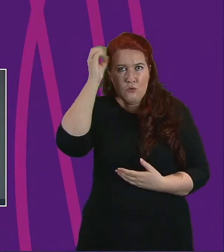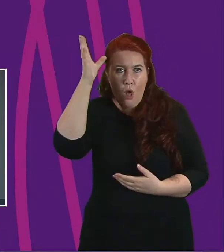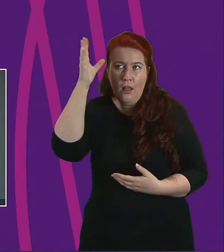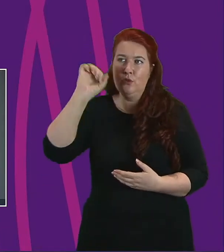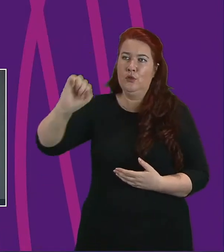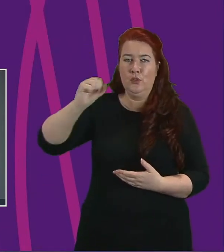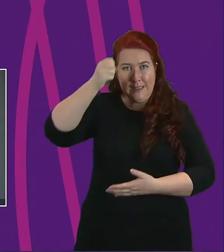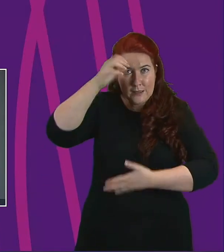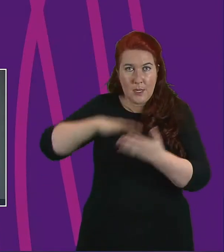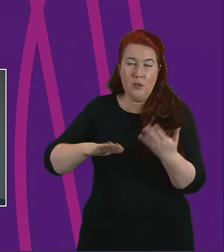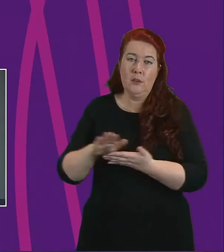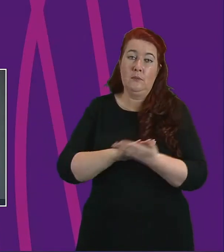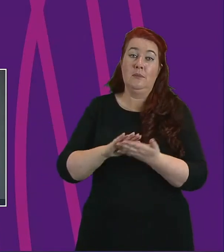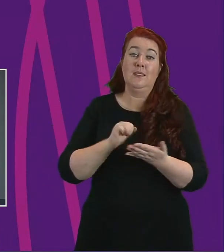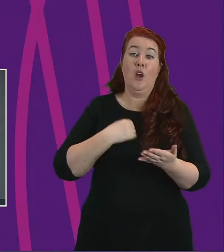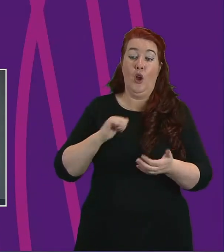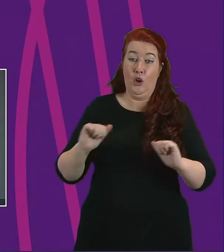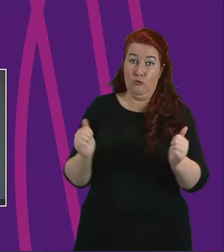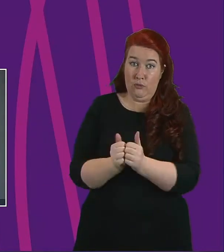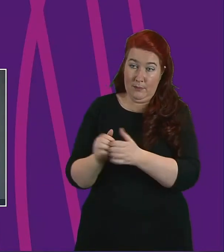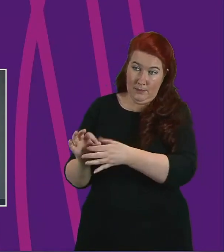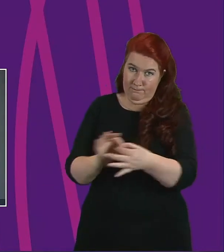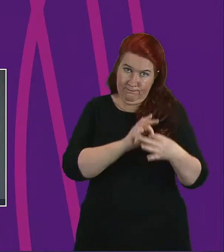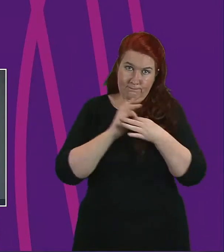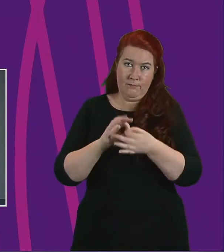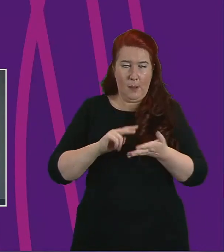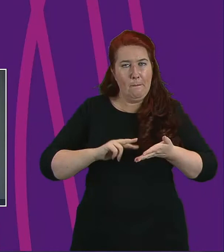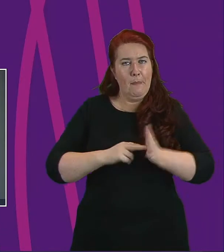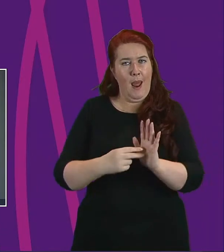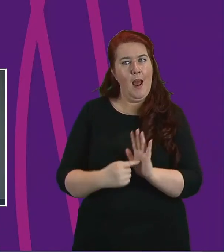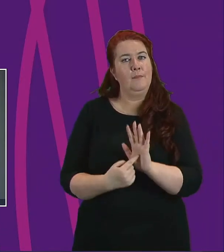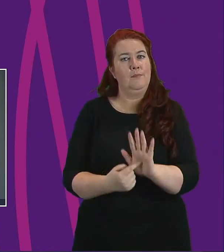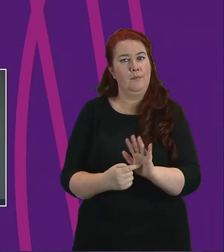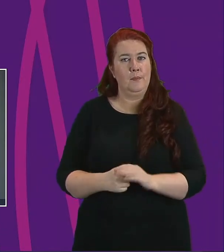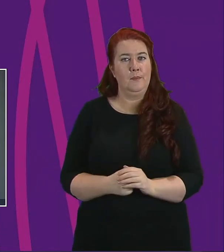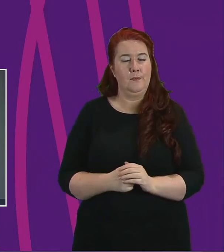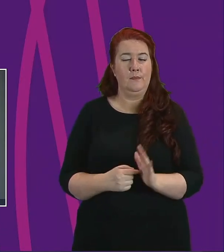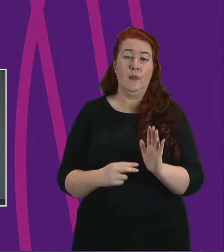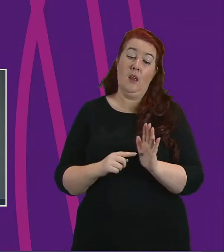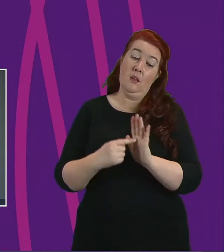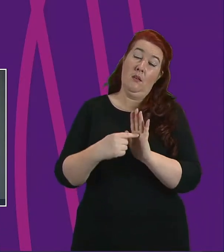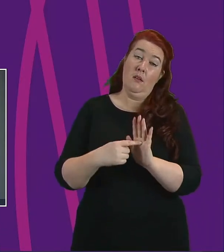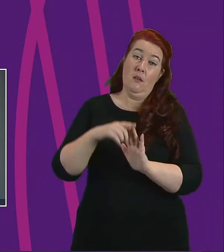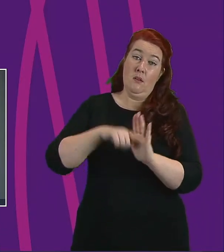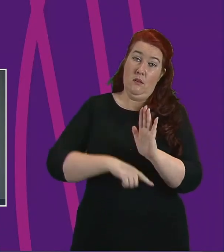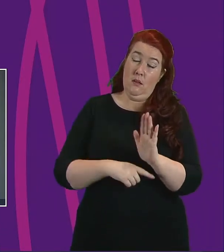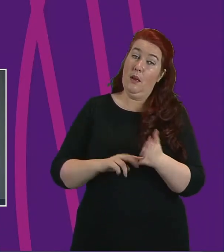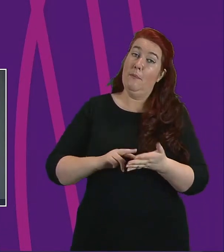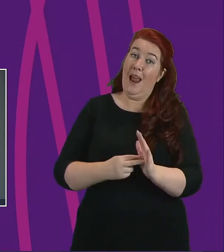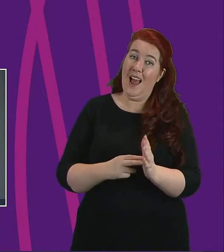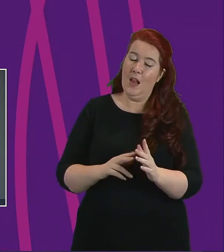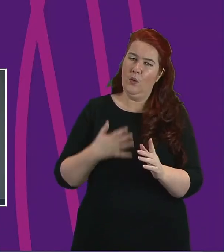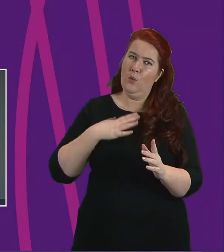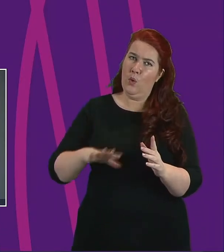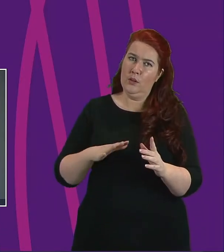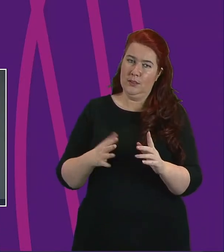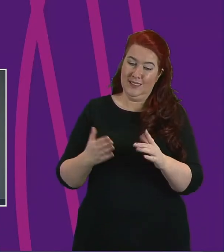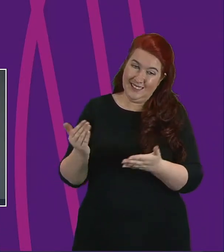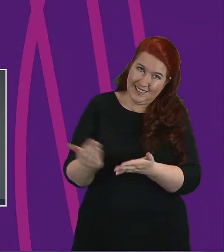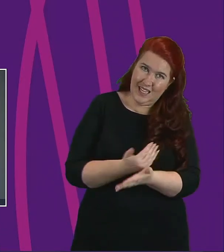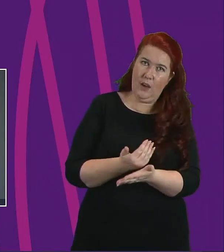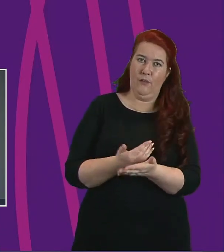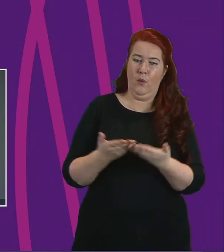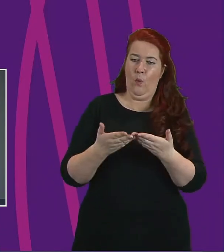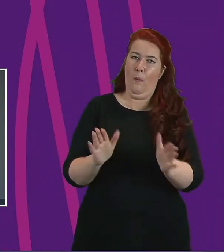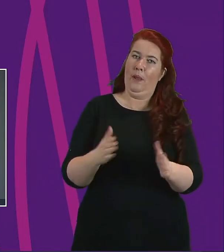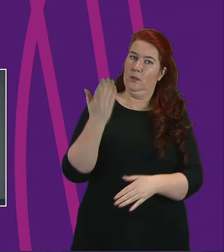agreement as we plan the way ahead. This framework is designed to achieve the safe reopening of schools and provides